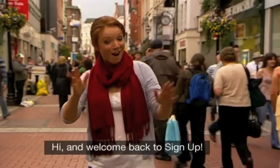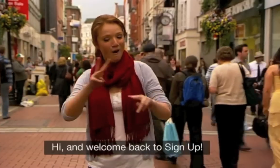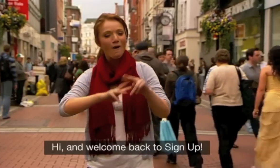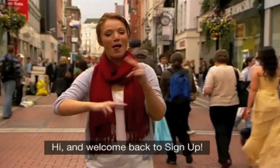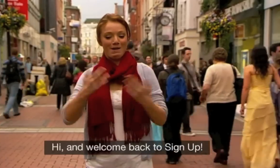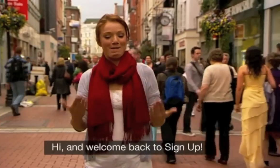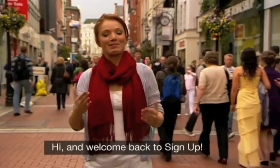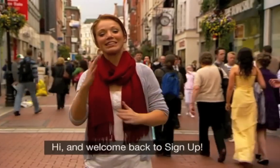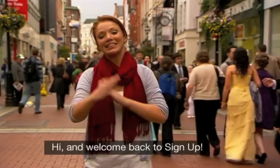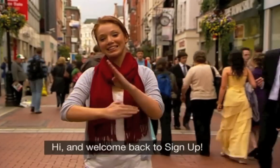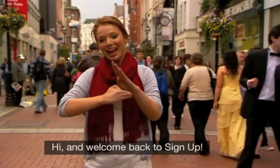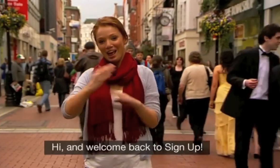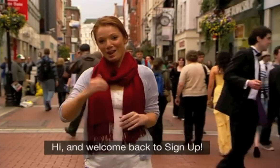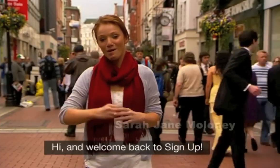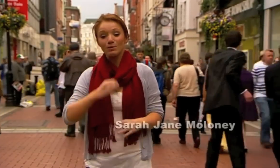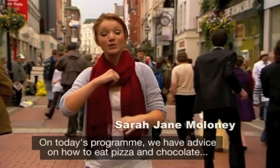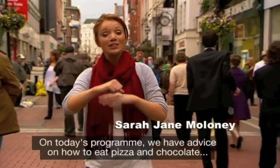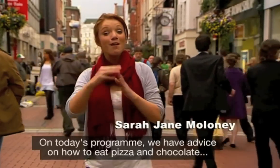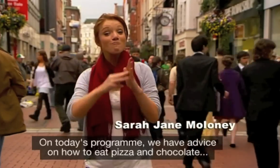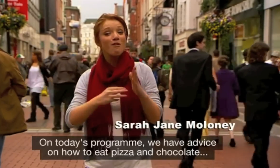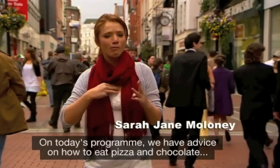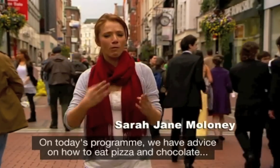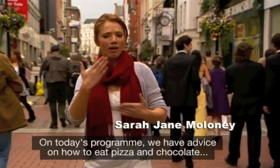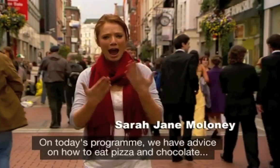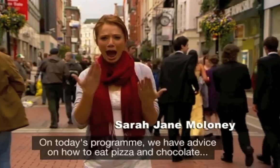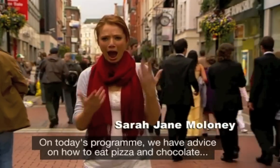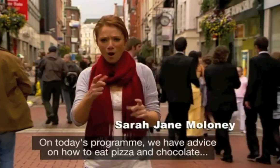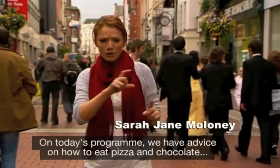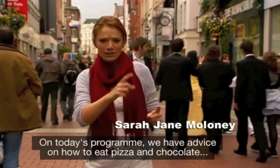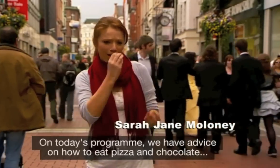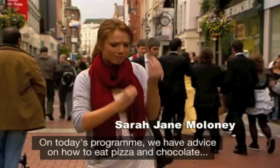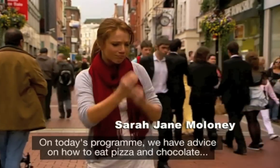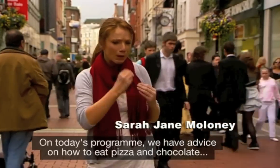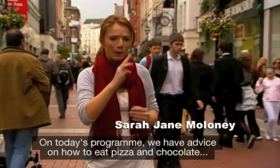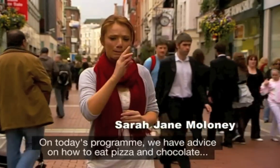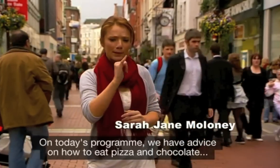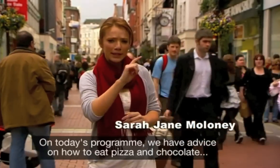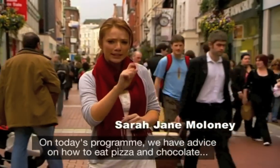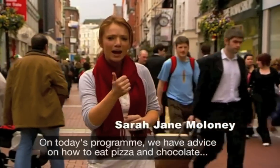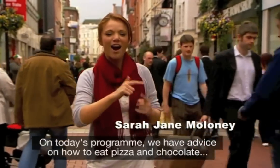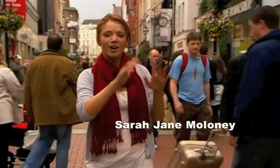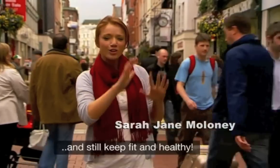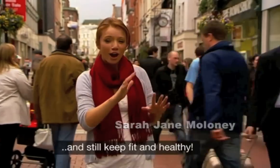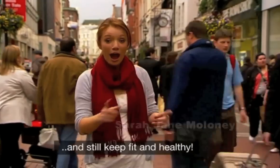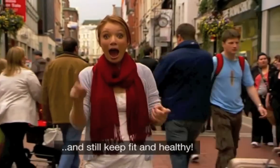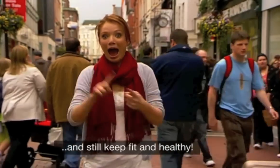Hi, and welcome back to Sign Up. On today's programme, we have advice on how to eat pizza and chocolate and still keep fit and